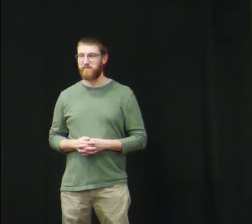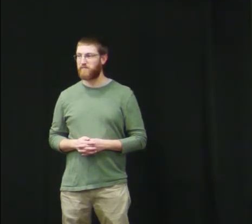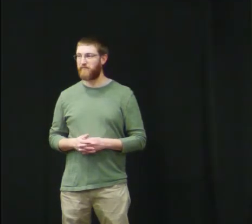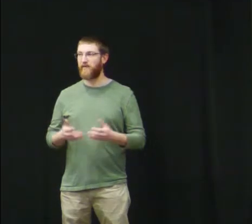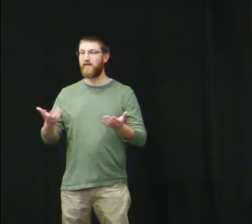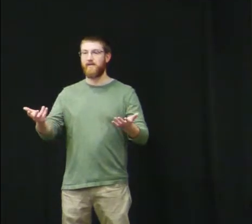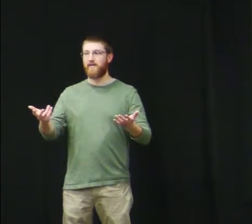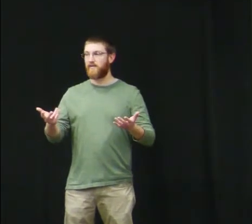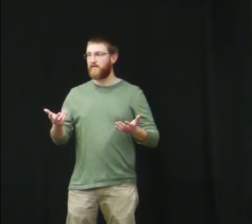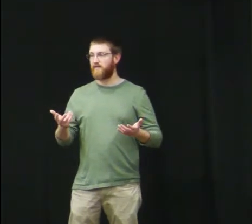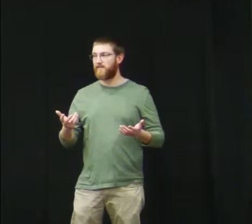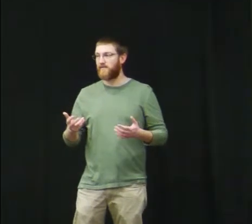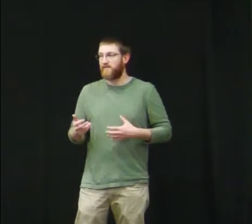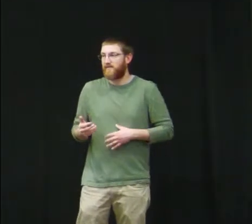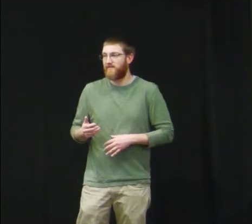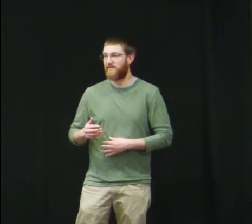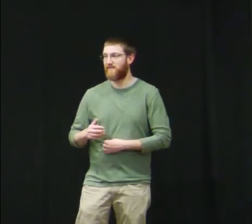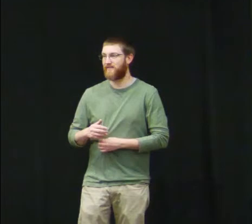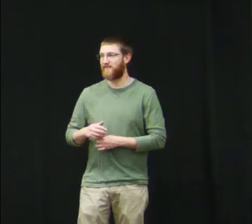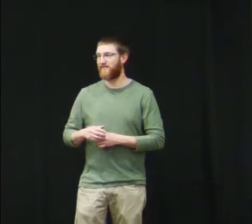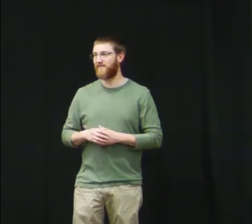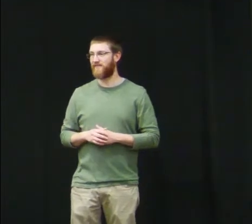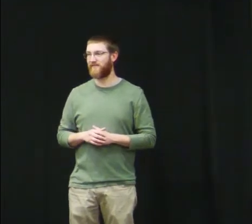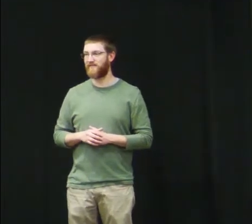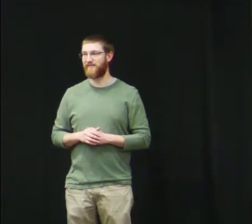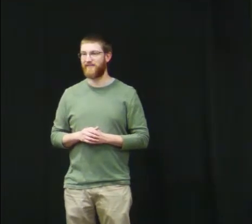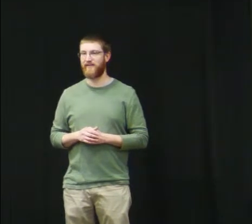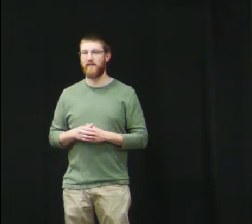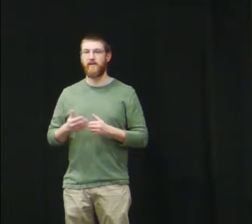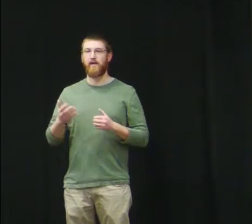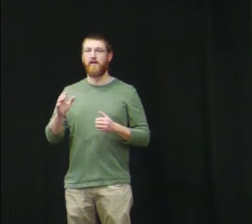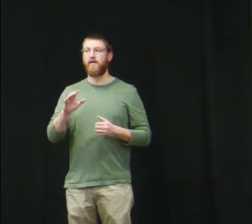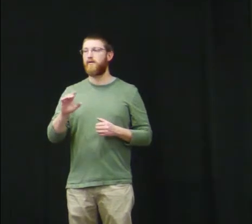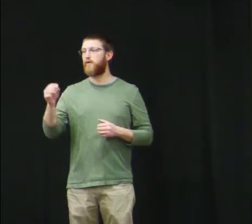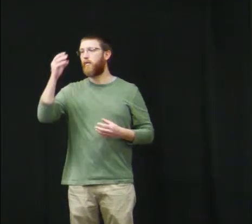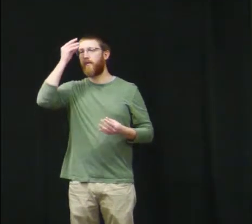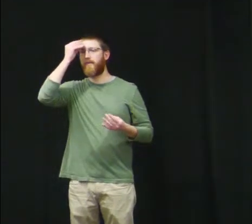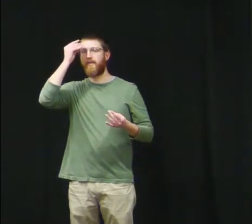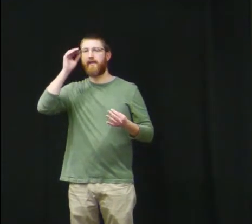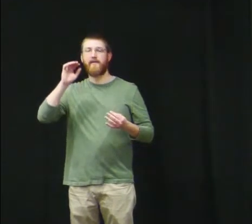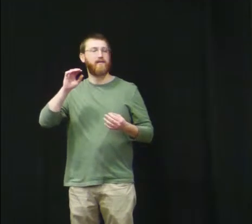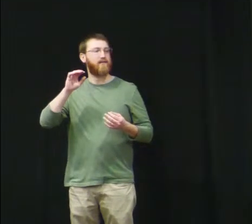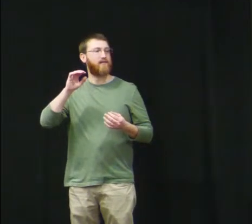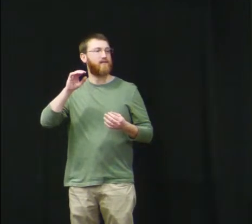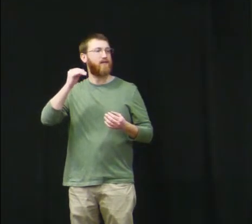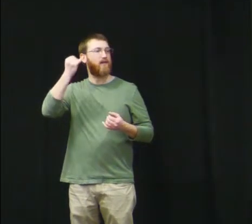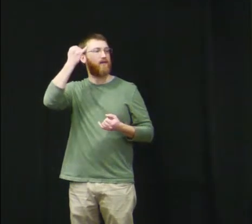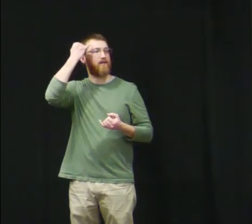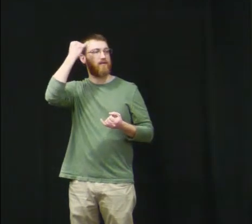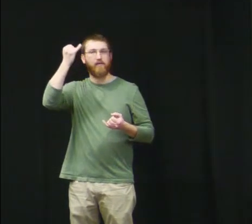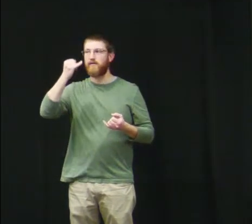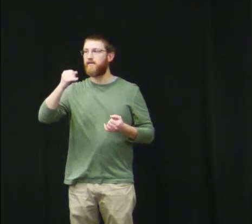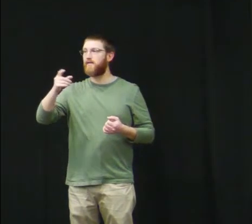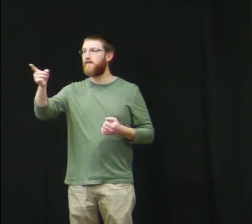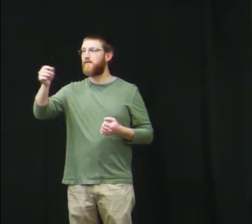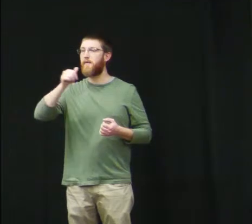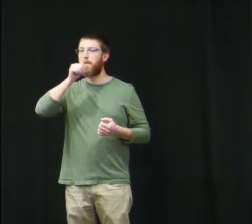So what are some of your all's strengths that you think your best friend would say about you?